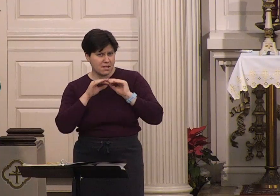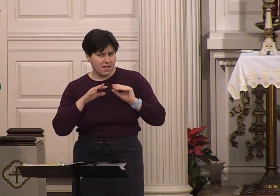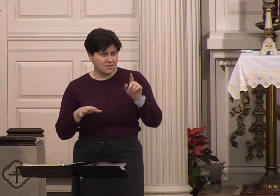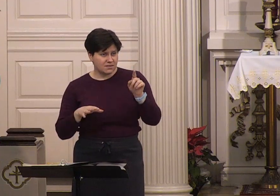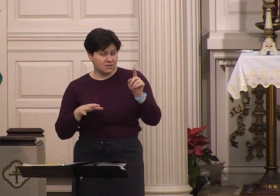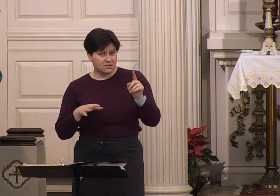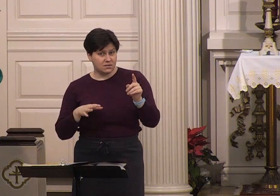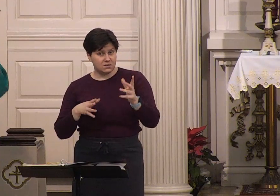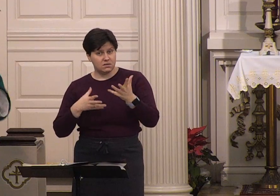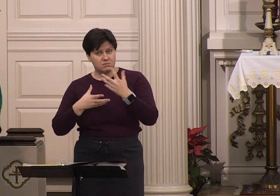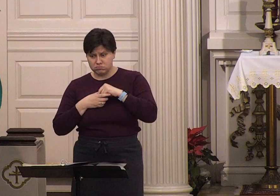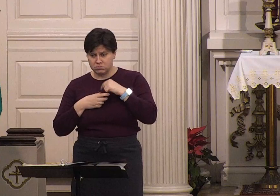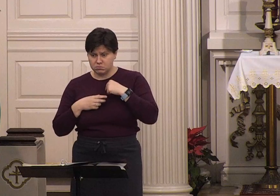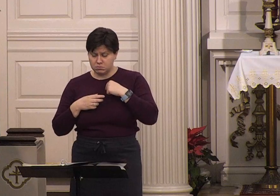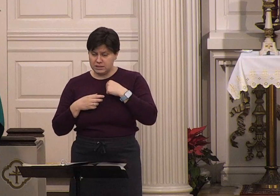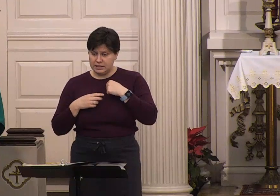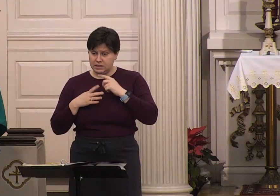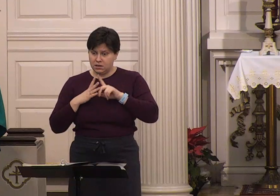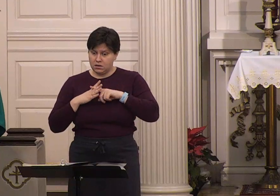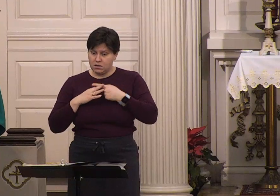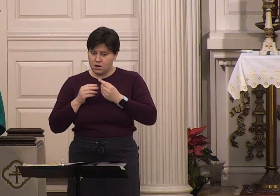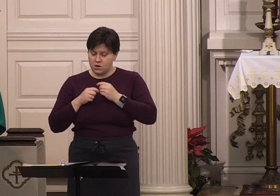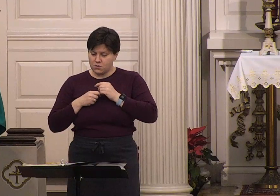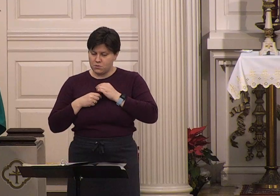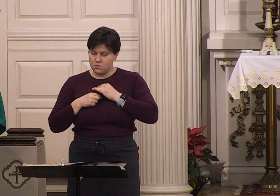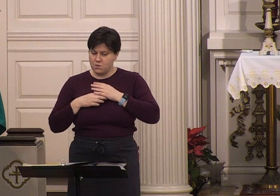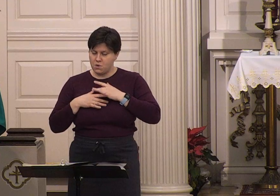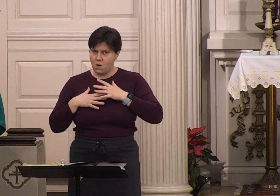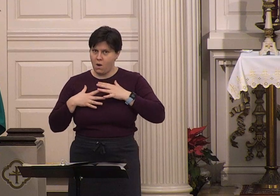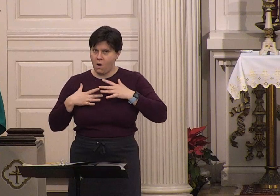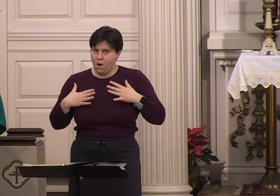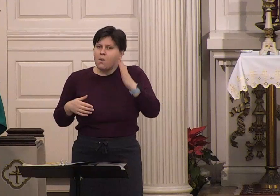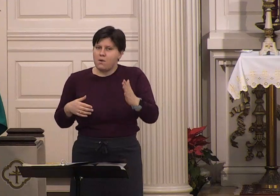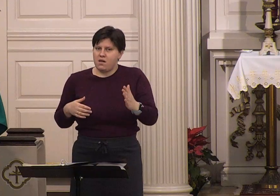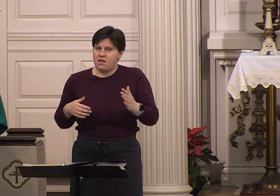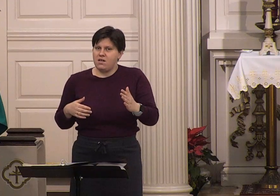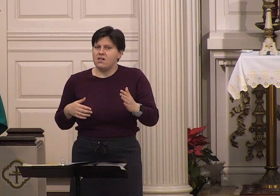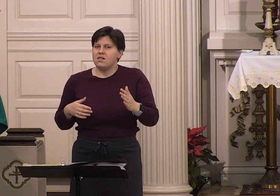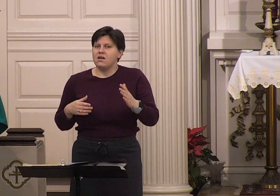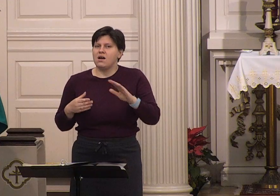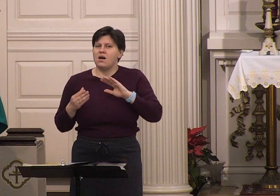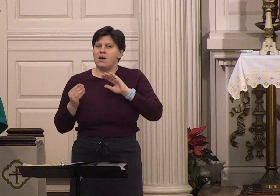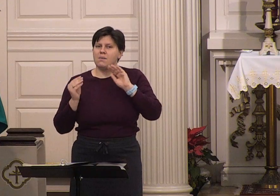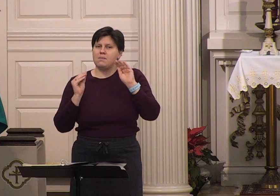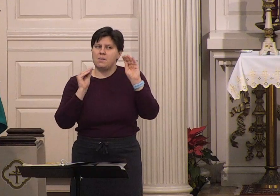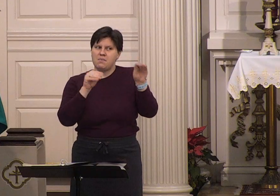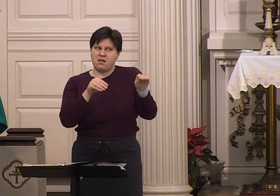is beginning to grow will also be planted in them.